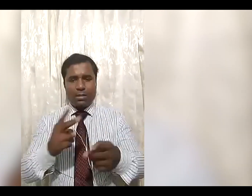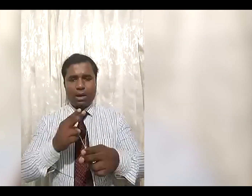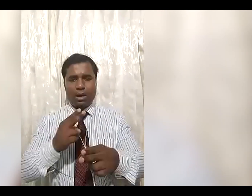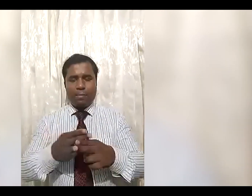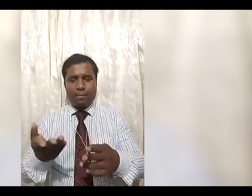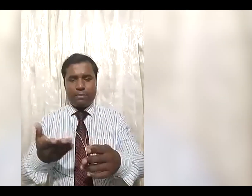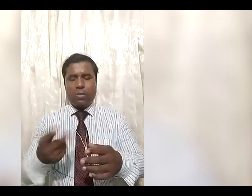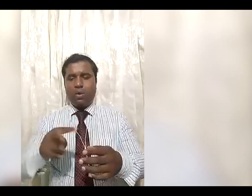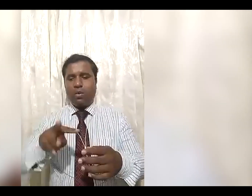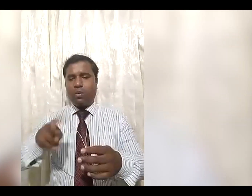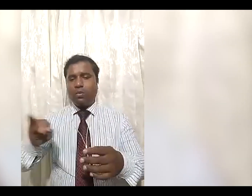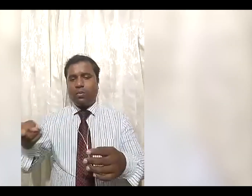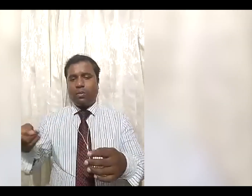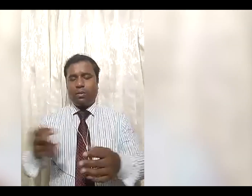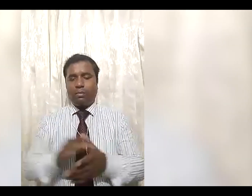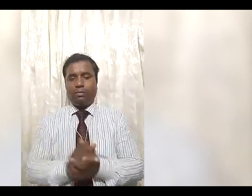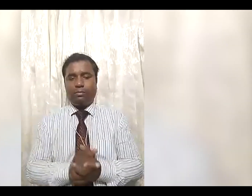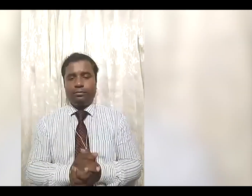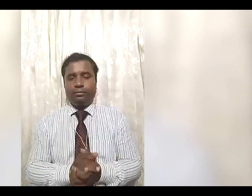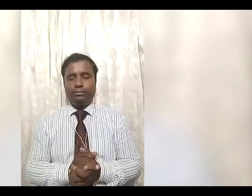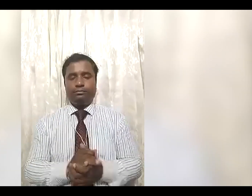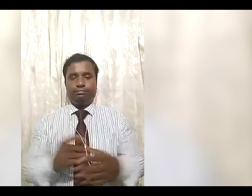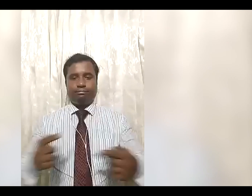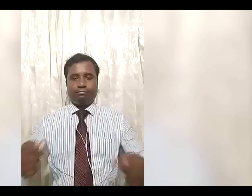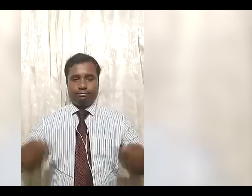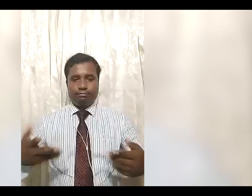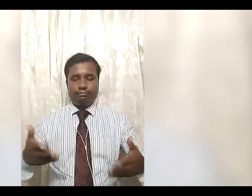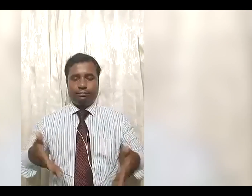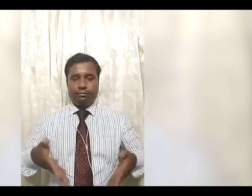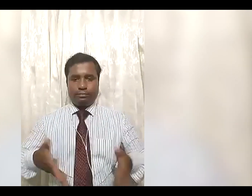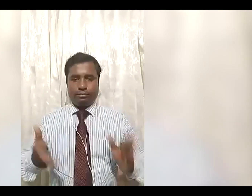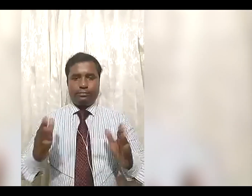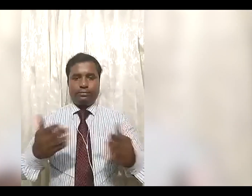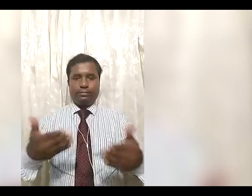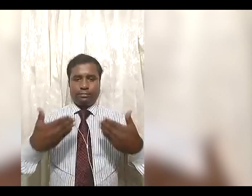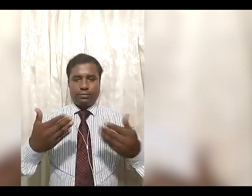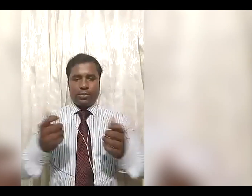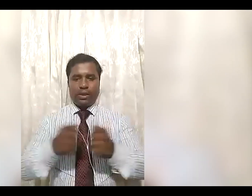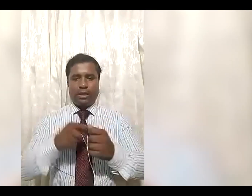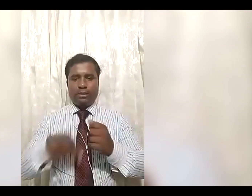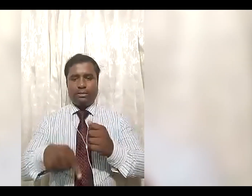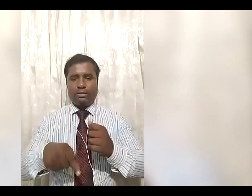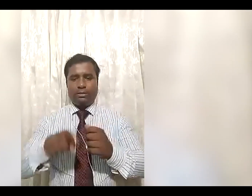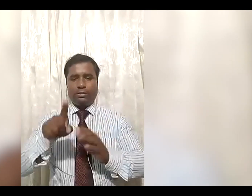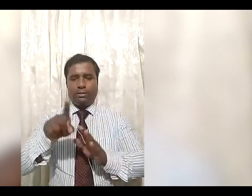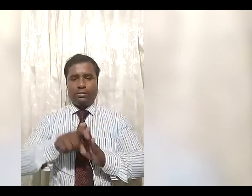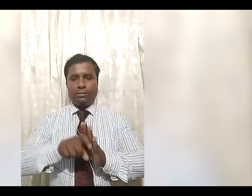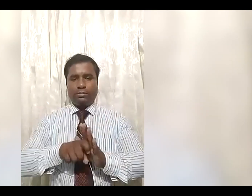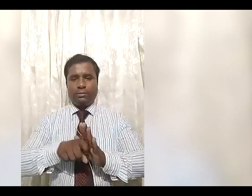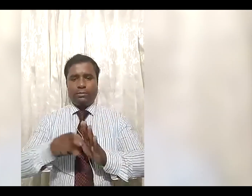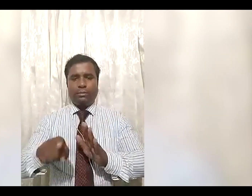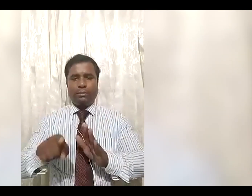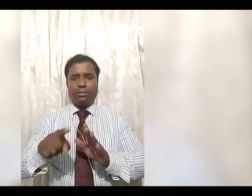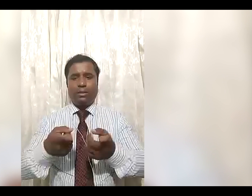another thing is that, so accessible voting center is absence, and sometimes there